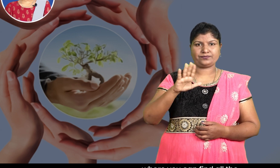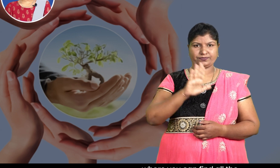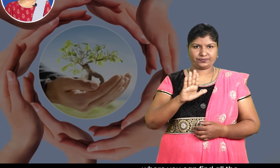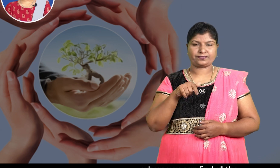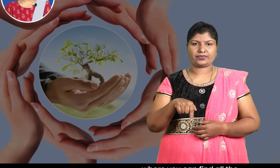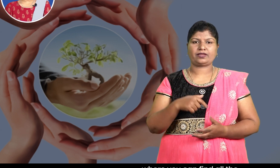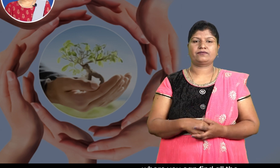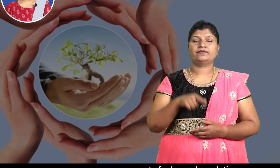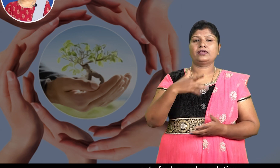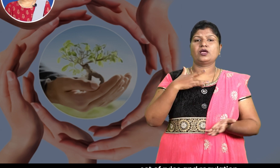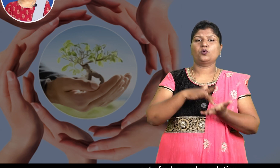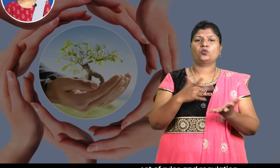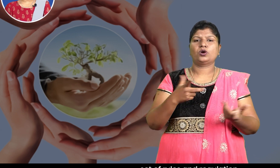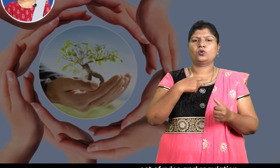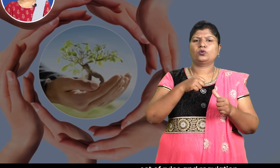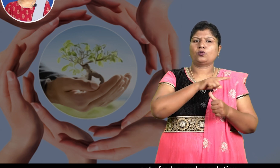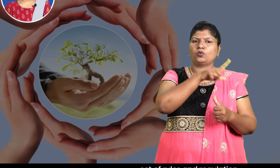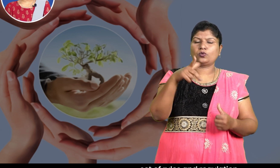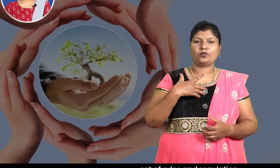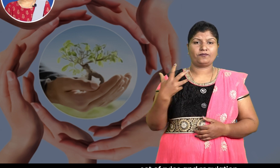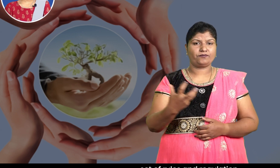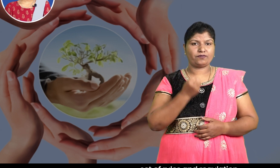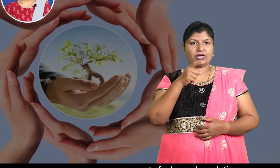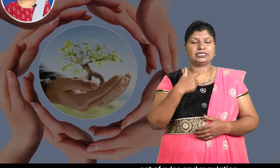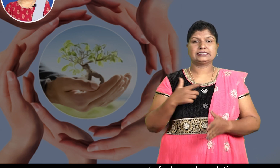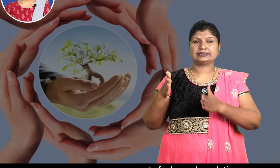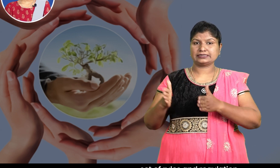where you find all the set of rules and regulations